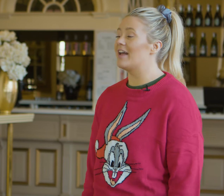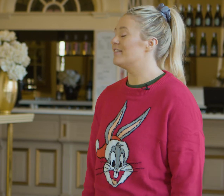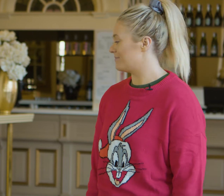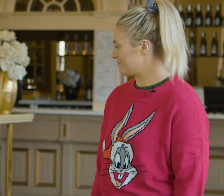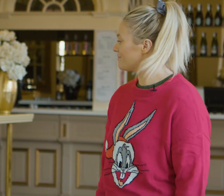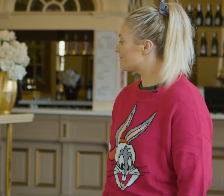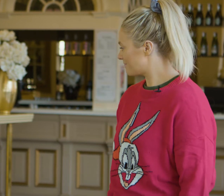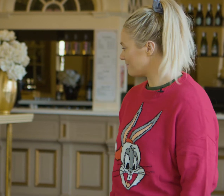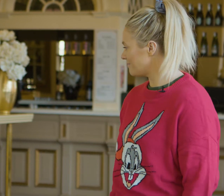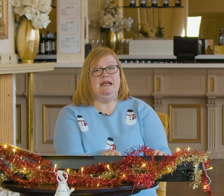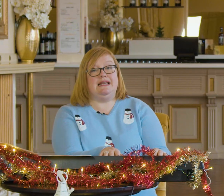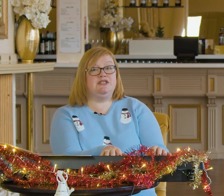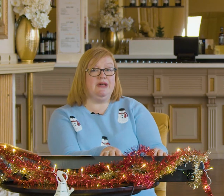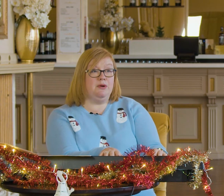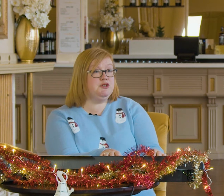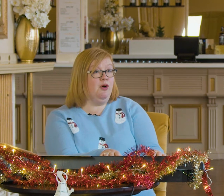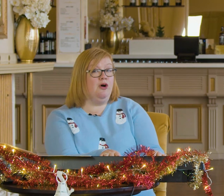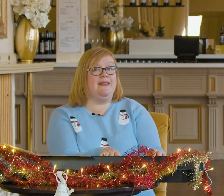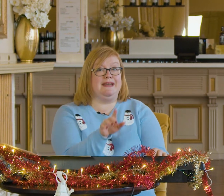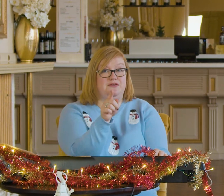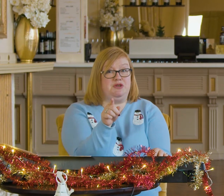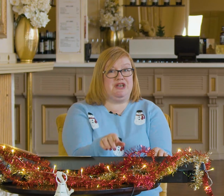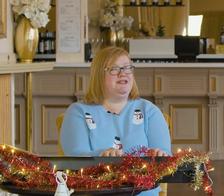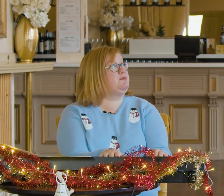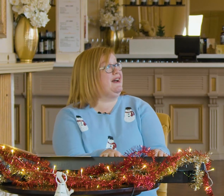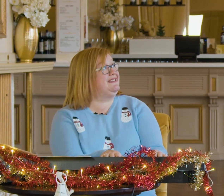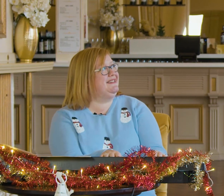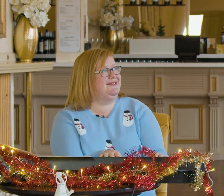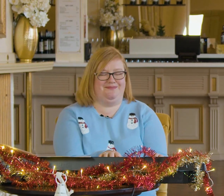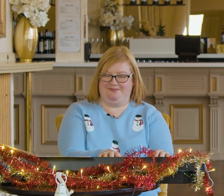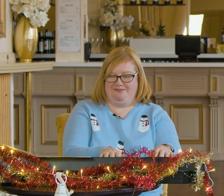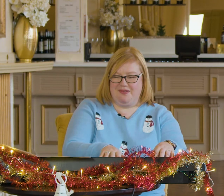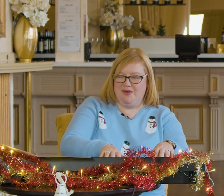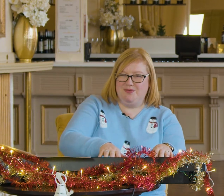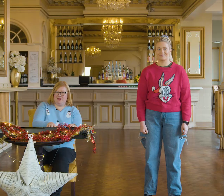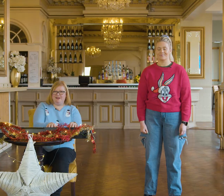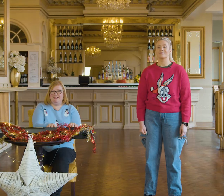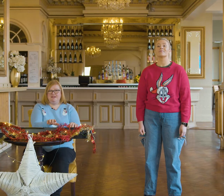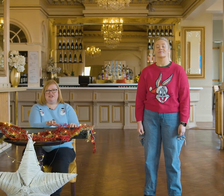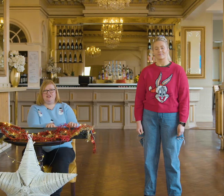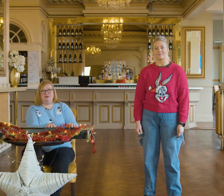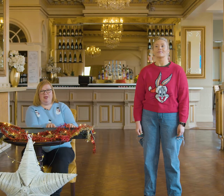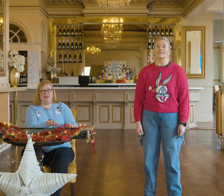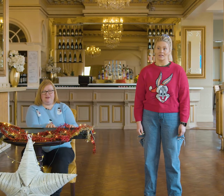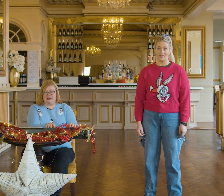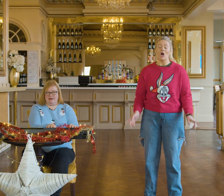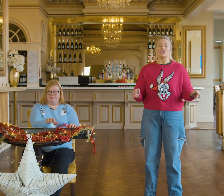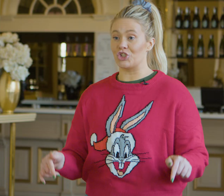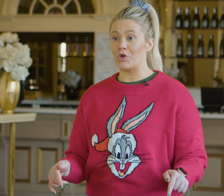everyone. Let's do that once more, and then it gives you a chance to practice. Okay. 1, 2, 3. Snow